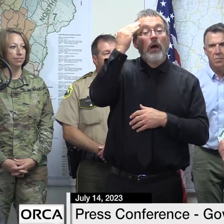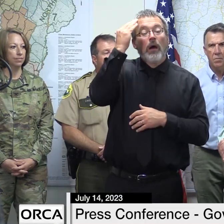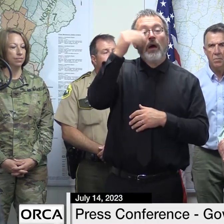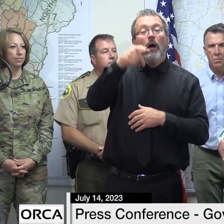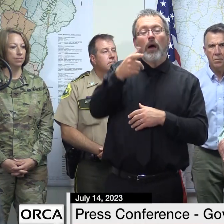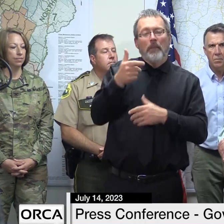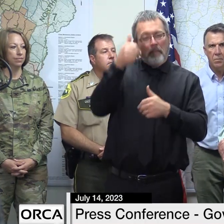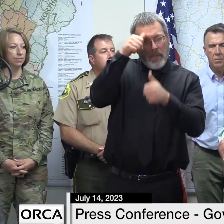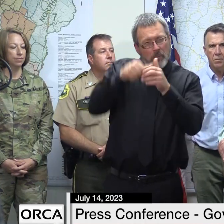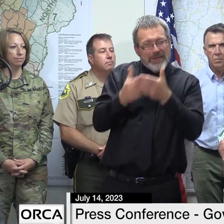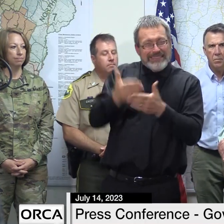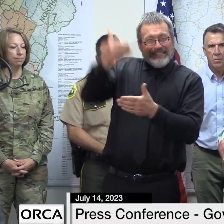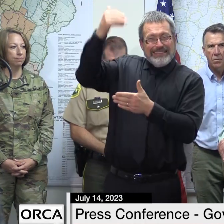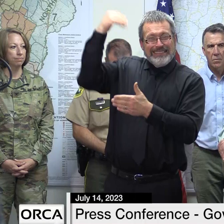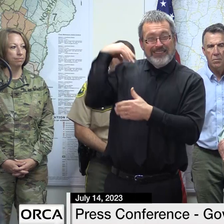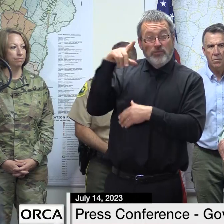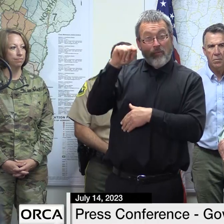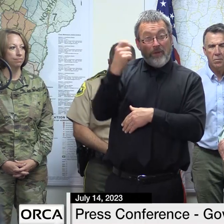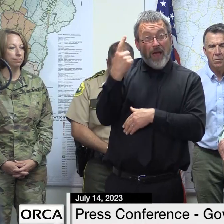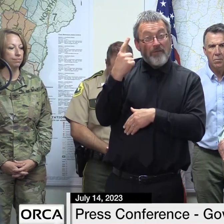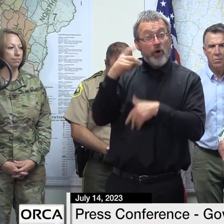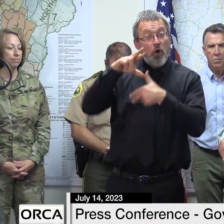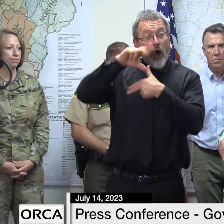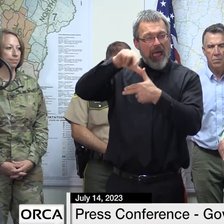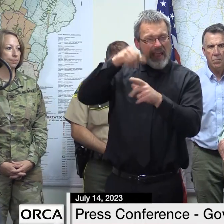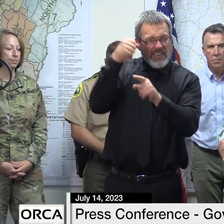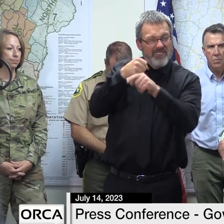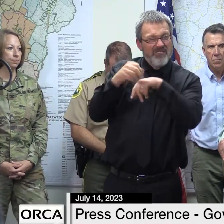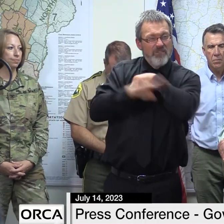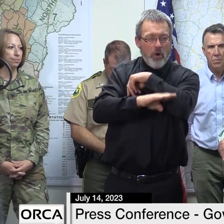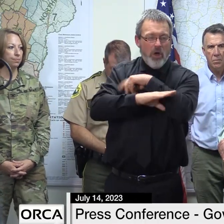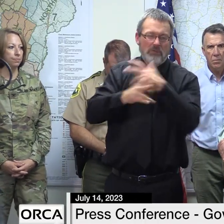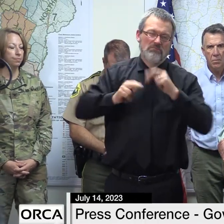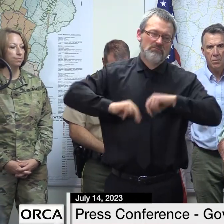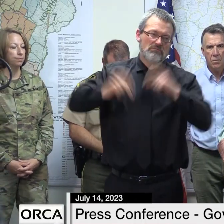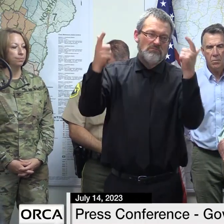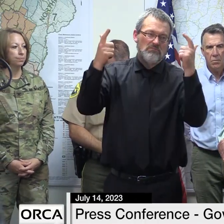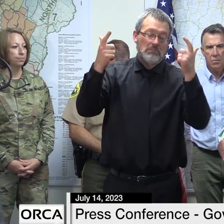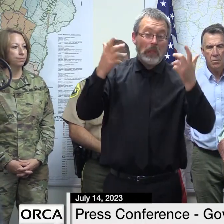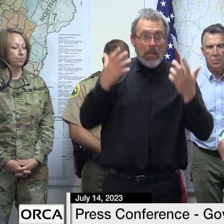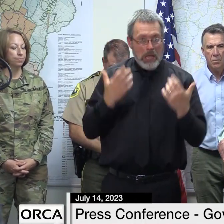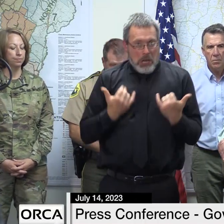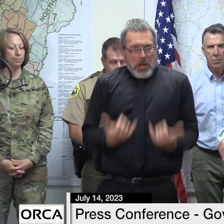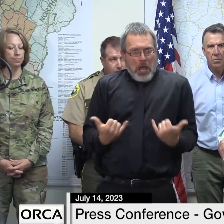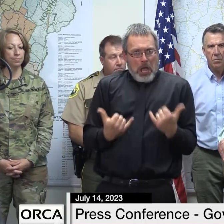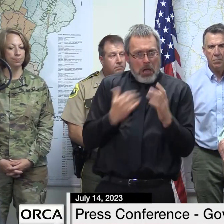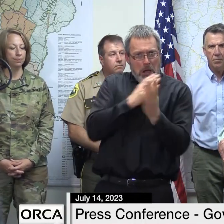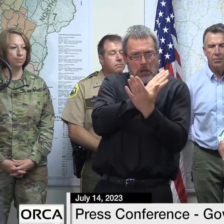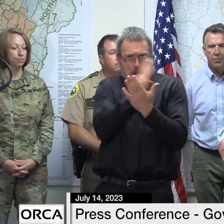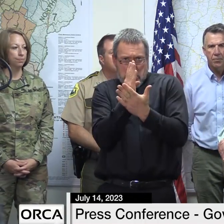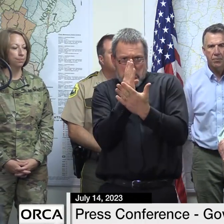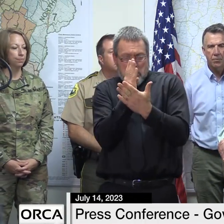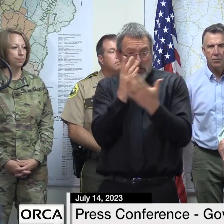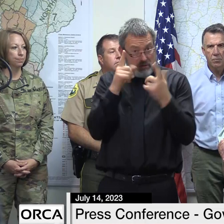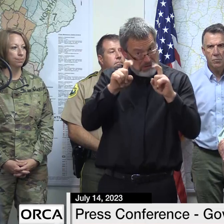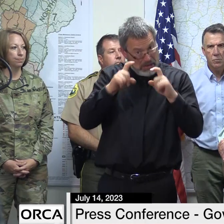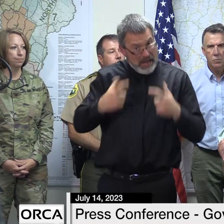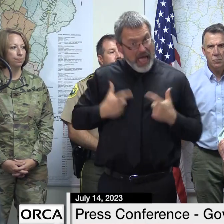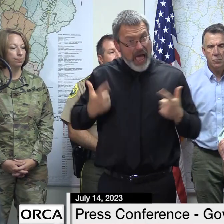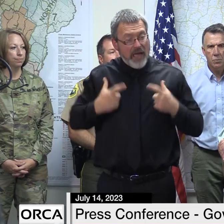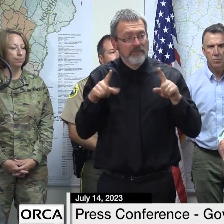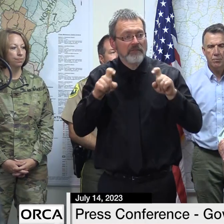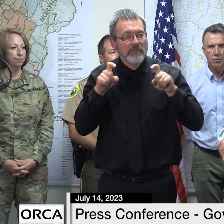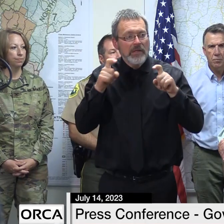can be salvaged. And on the hay side, I think we're going to have a hay issue. I think we're going to have an issue with a lot of hay that's